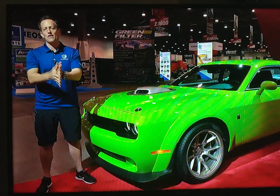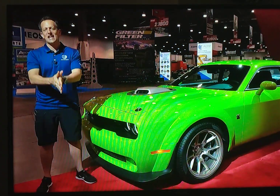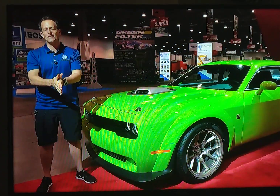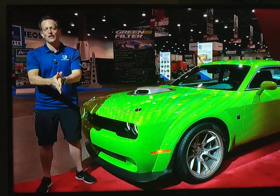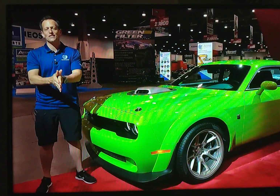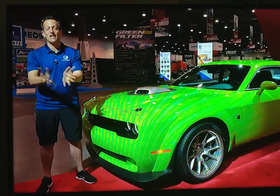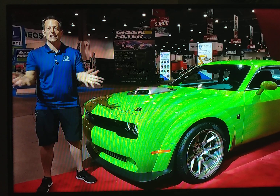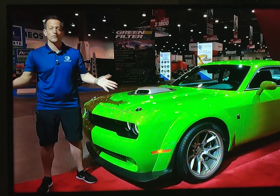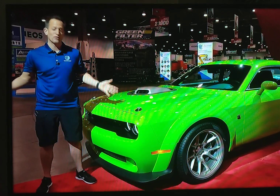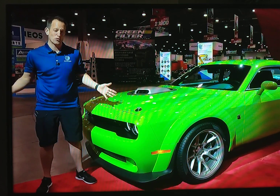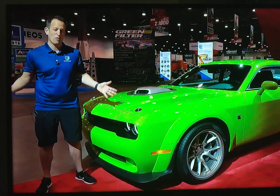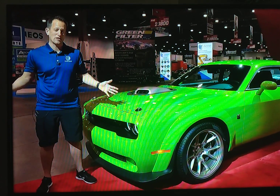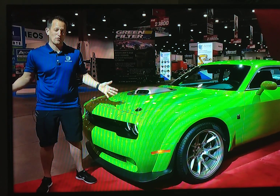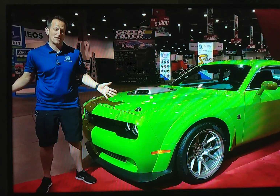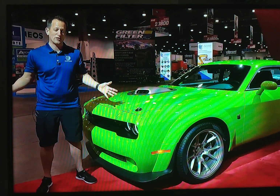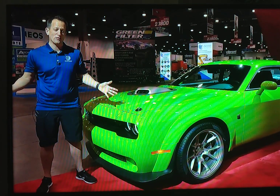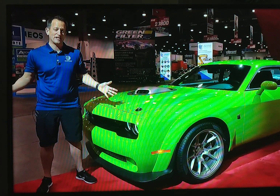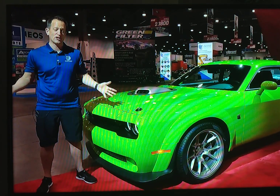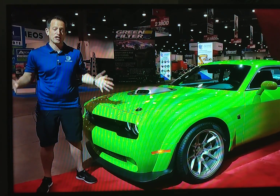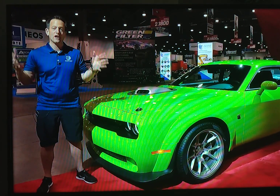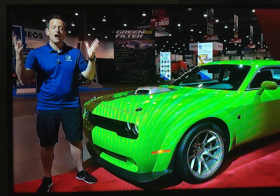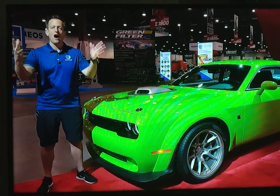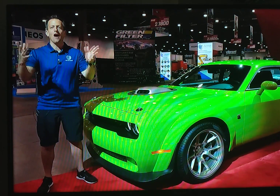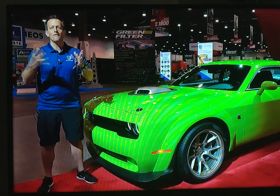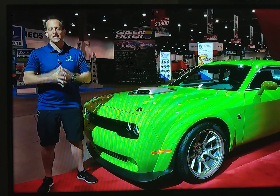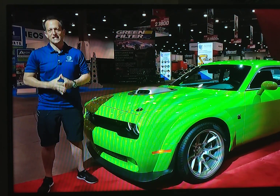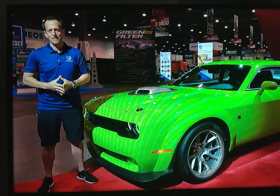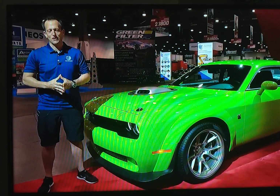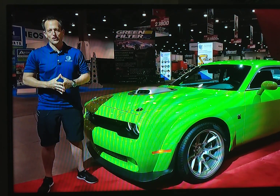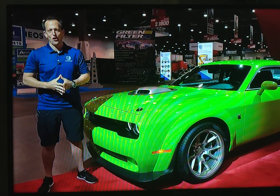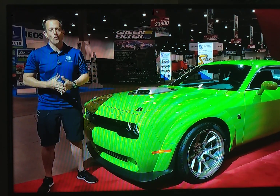Right there he's doing the pyramid he's gonna do two nines